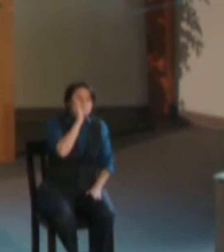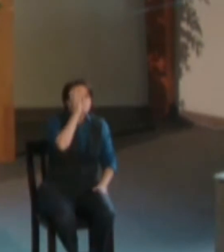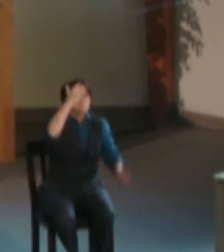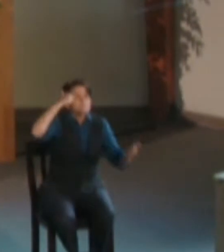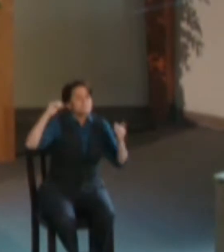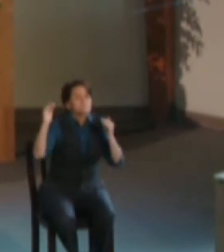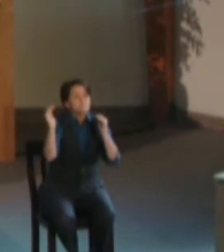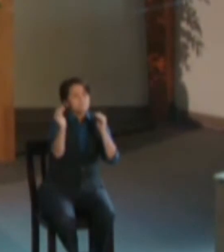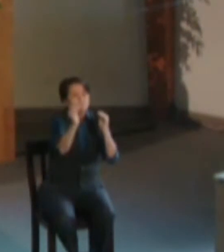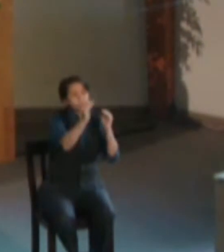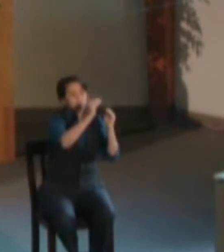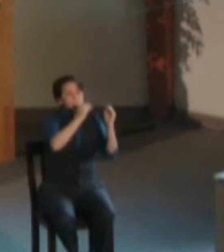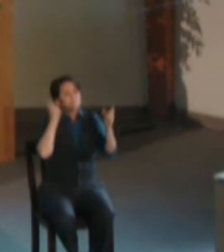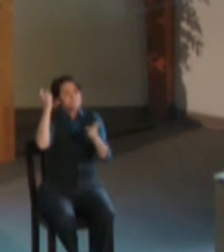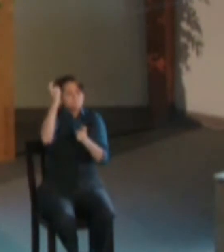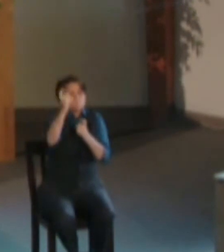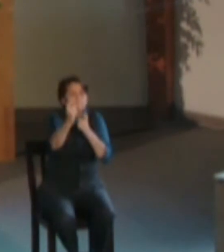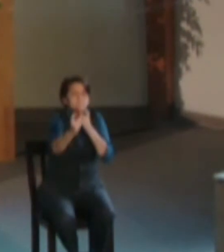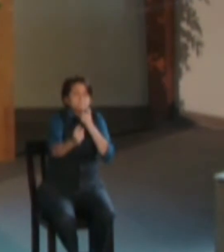let me bring